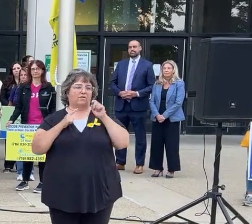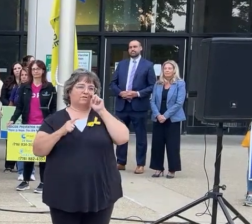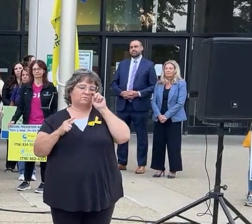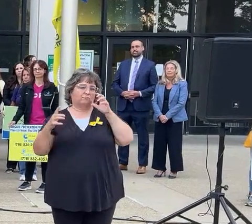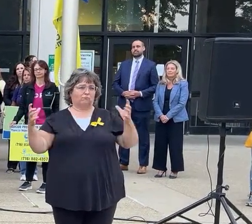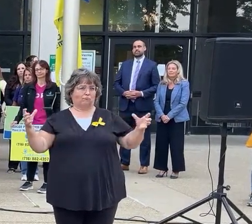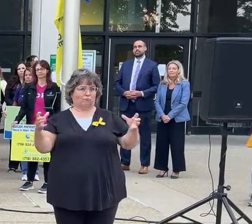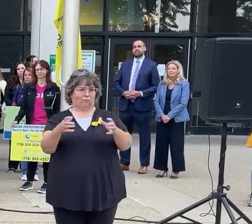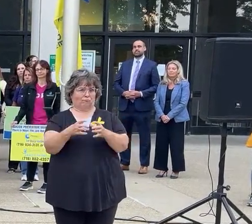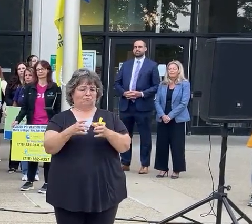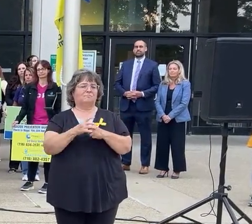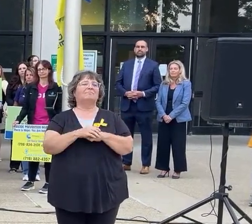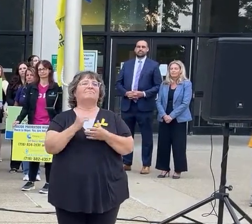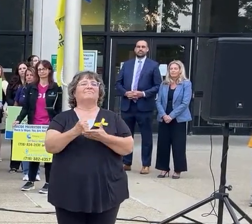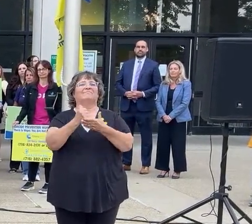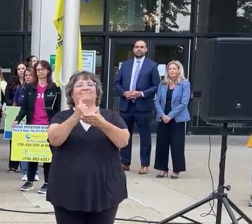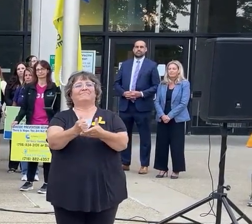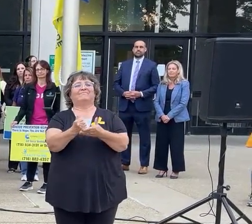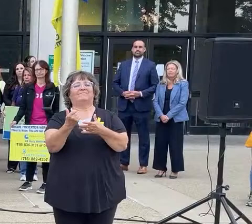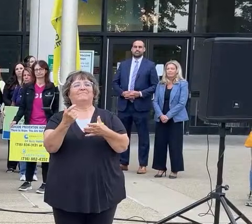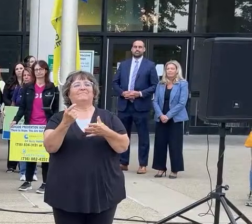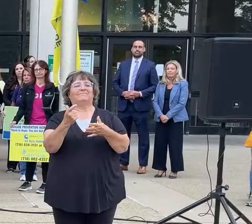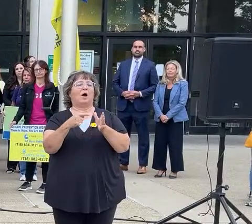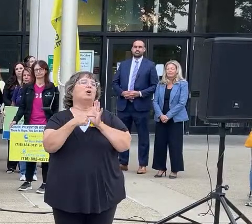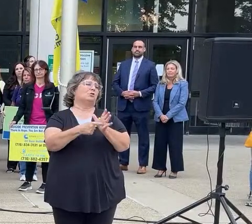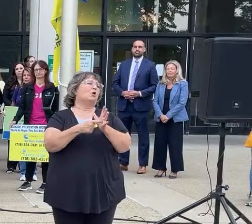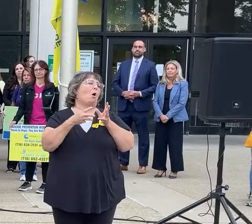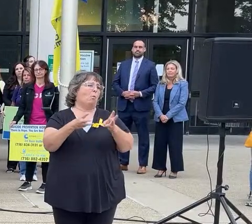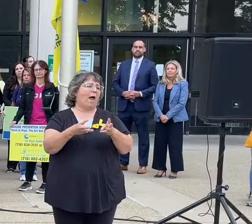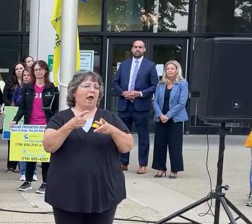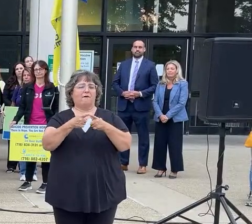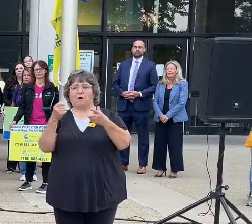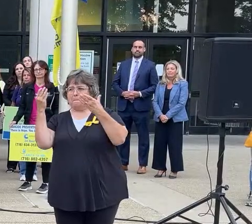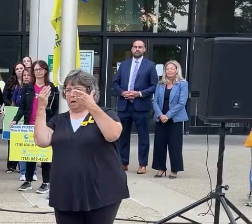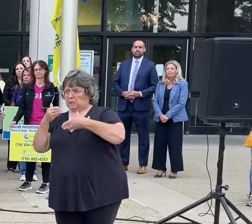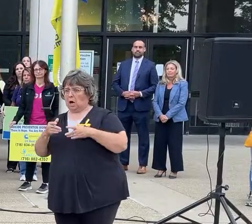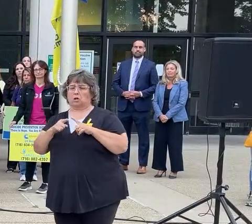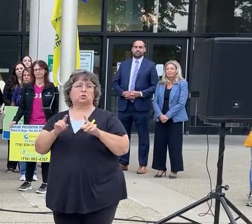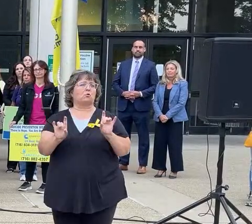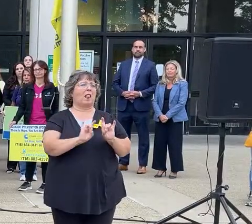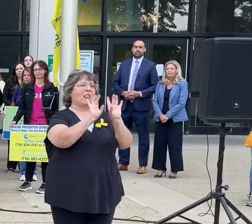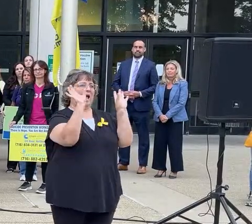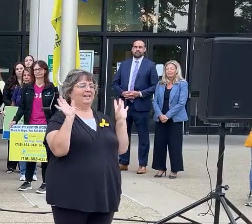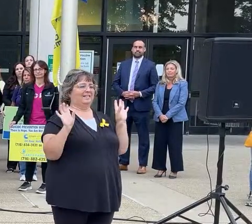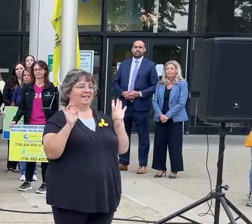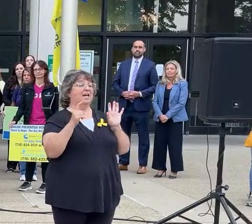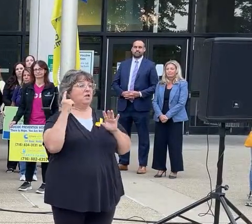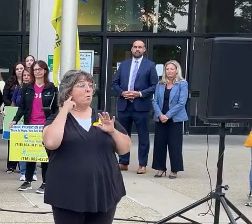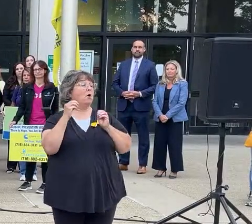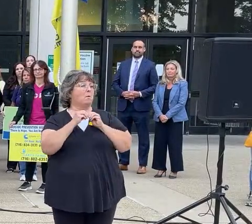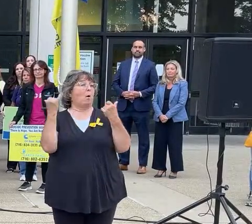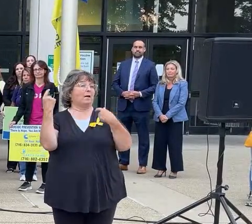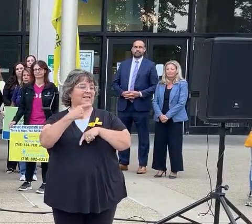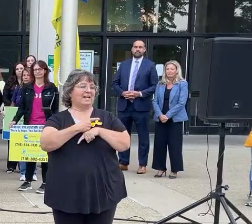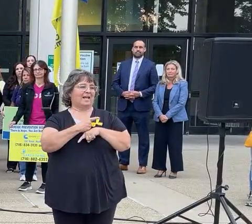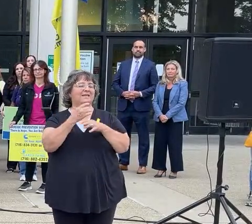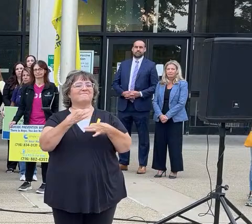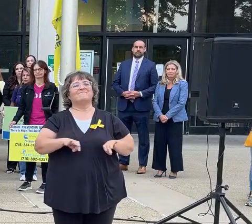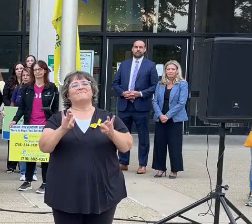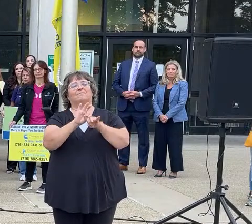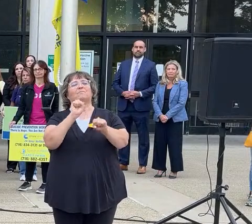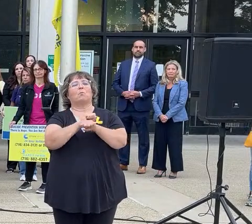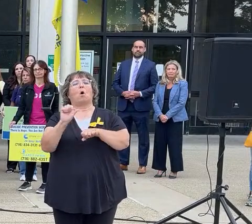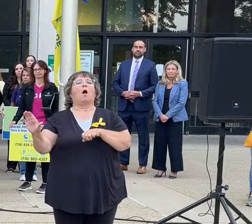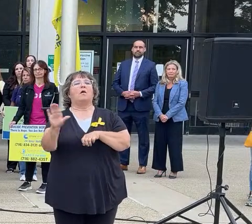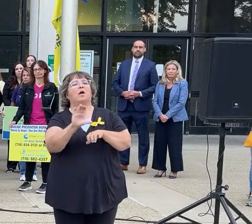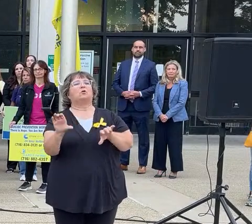coming together to help light the way out of darkness. You will hear more from them today on the important work that